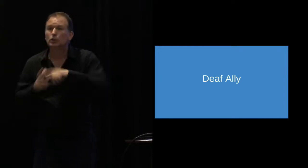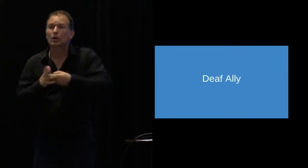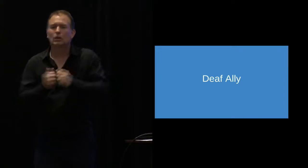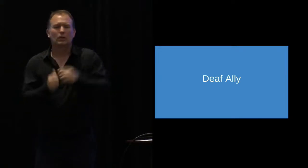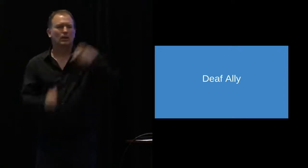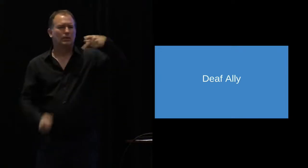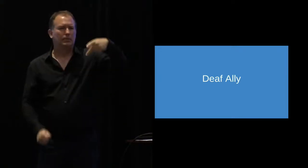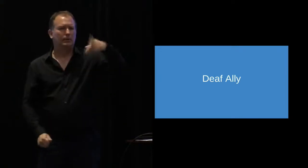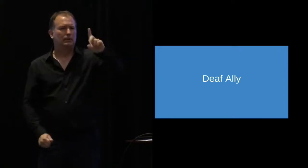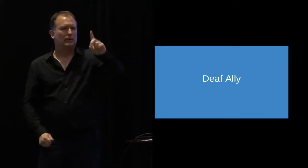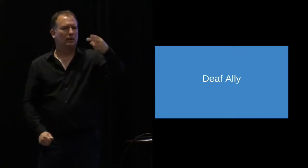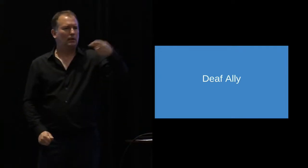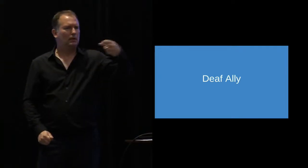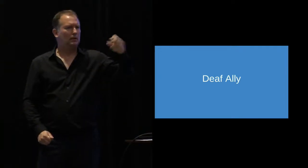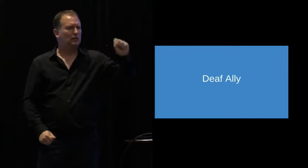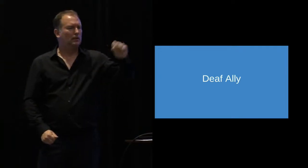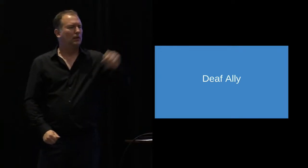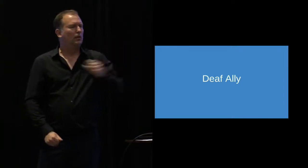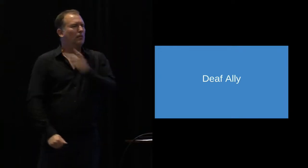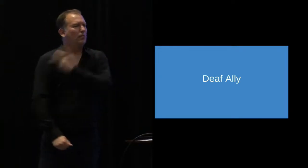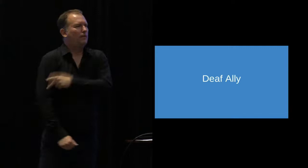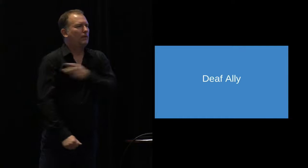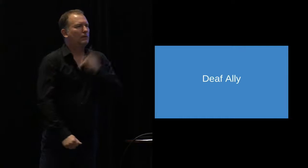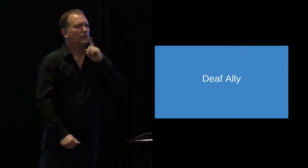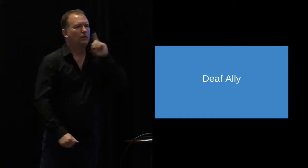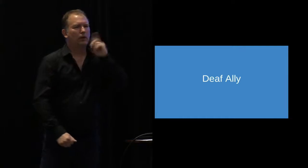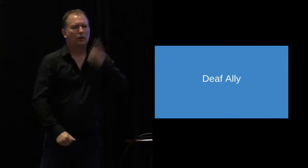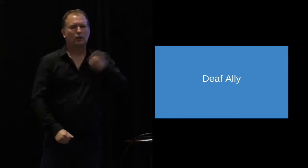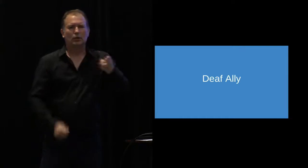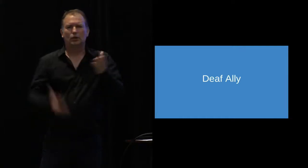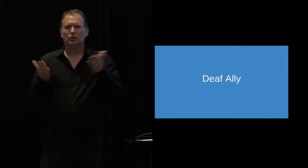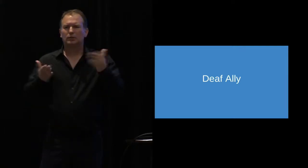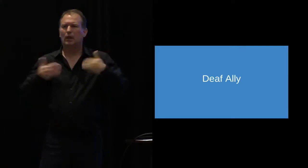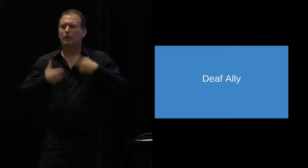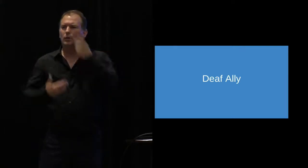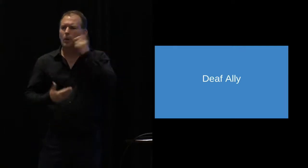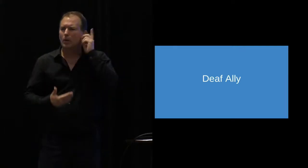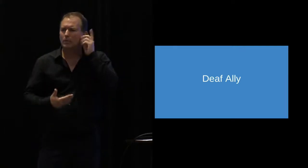MLA, somebody who approaches everything with curiosity,